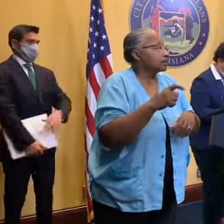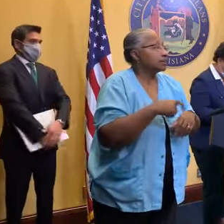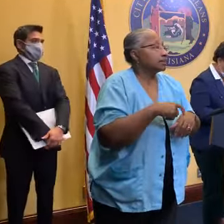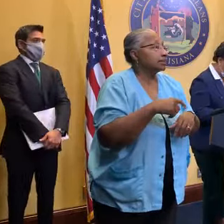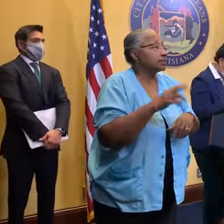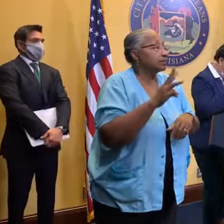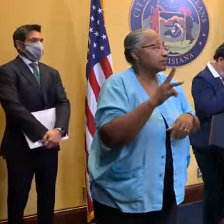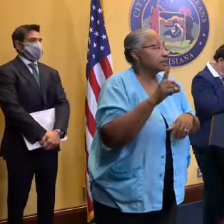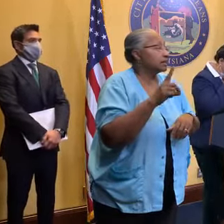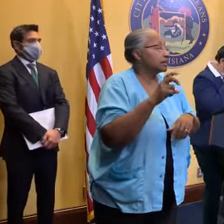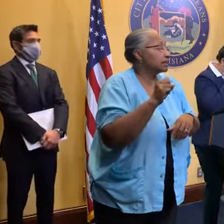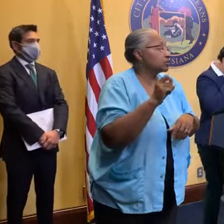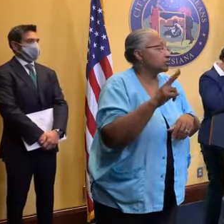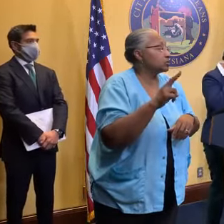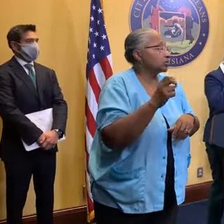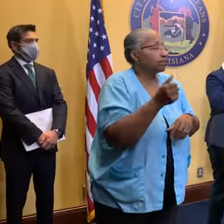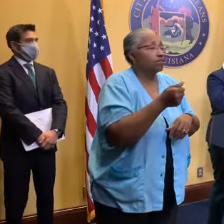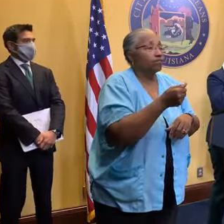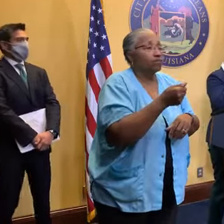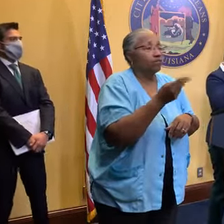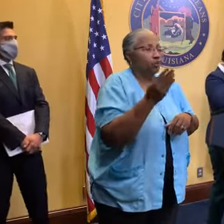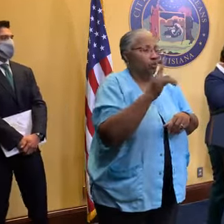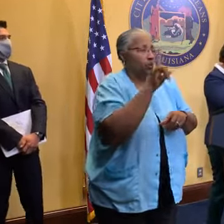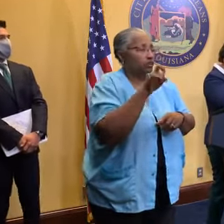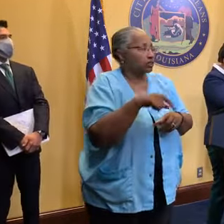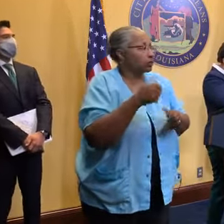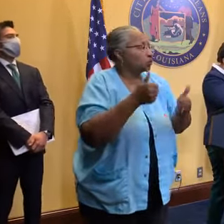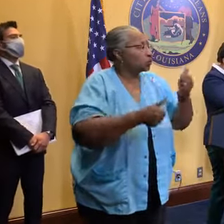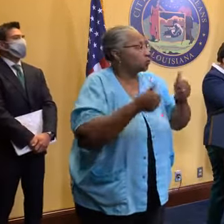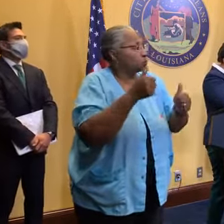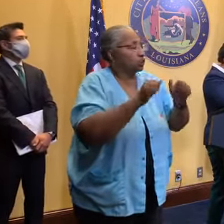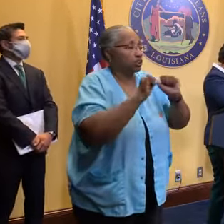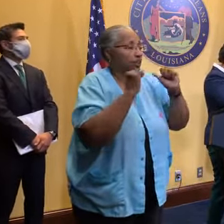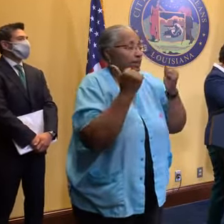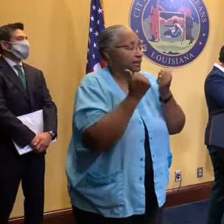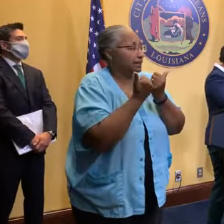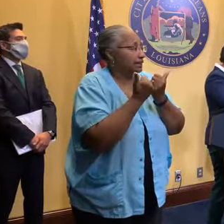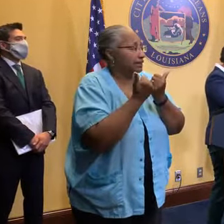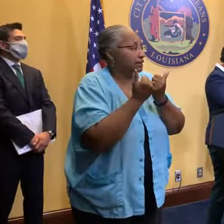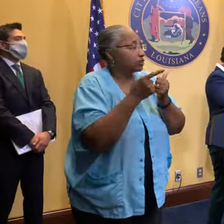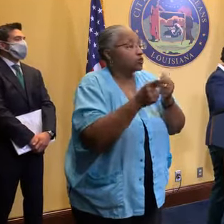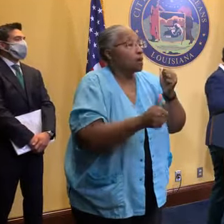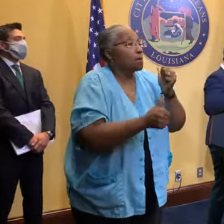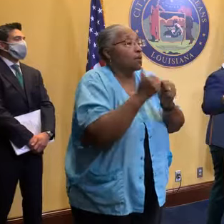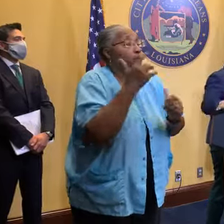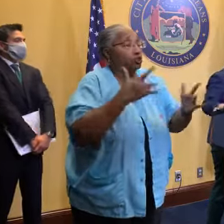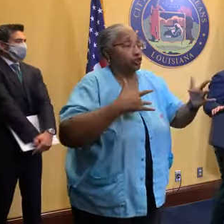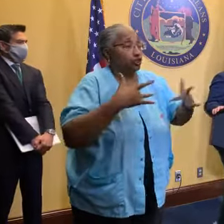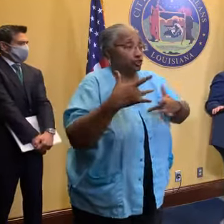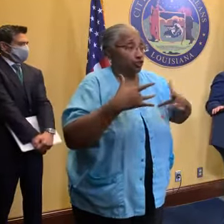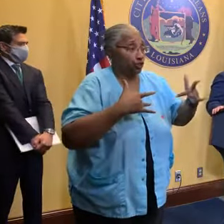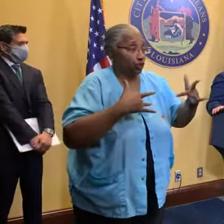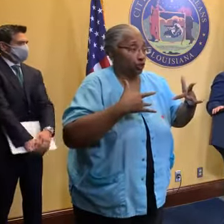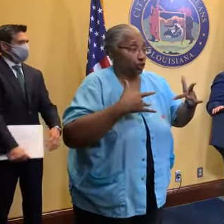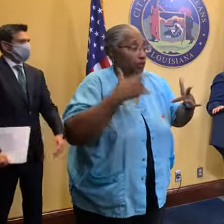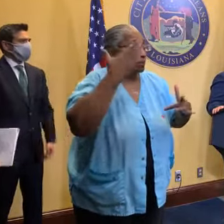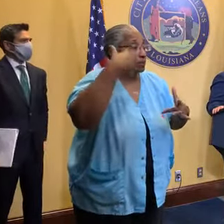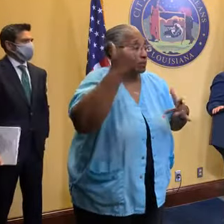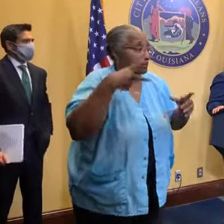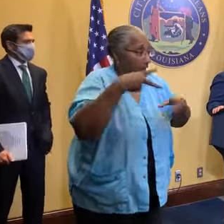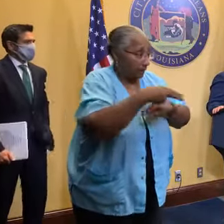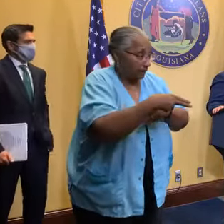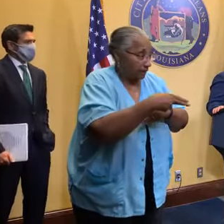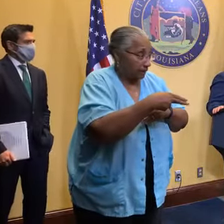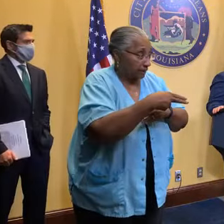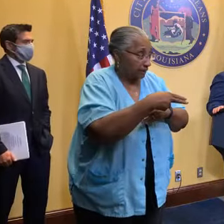WDSU. A couple questions. Which agency are you most concerned about that's because of the cuts y'all had to